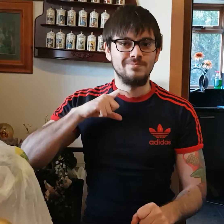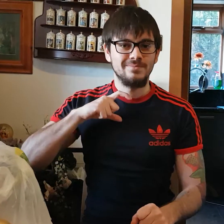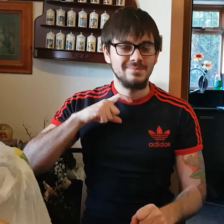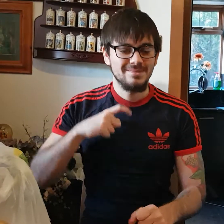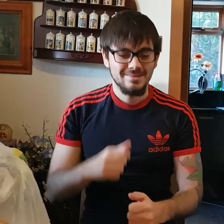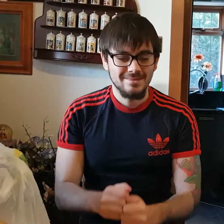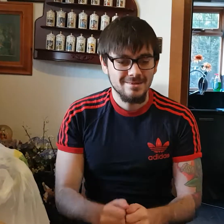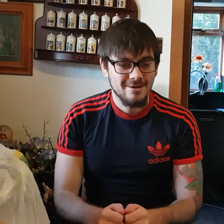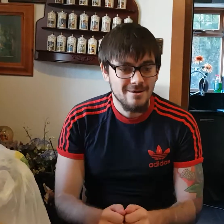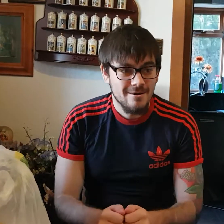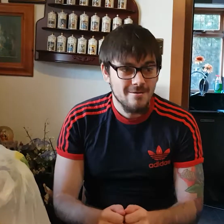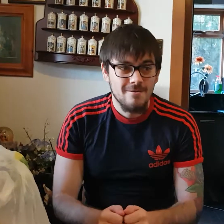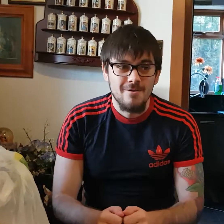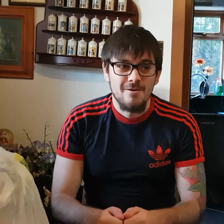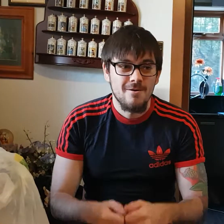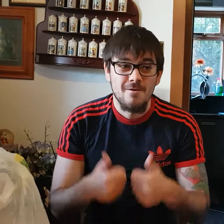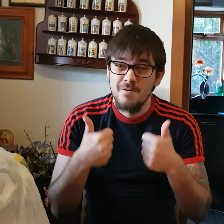And, it built my confidence.